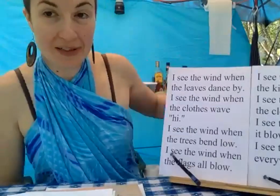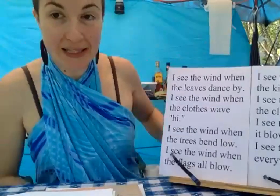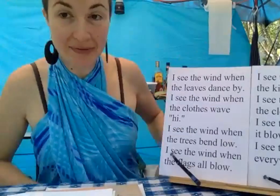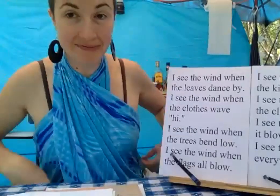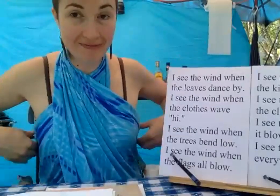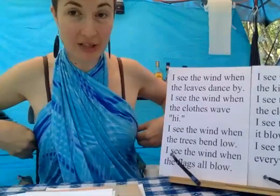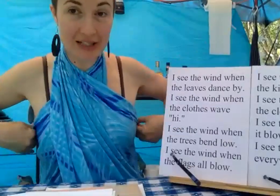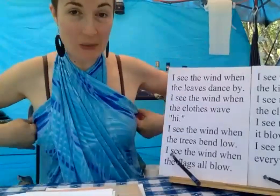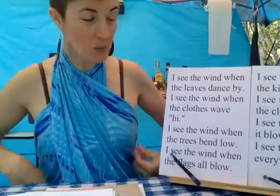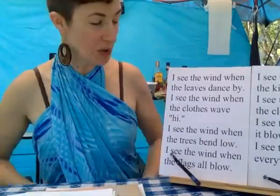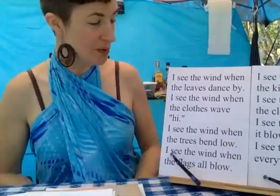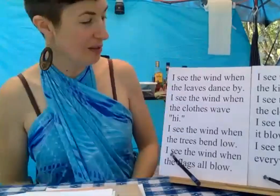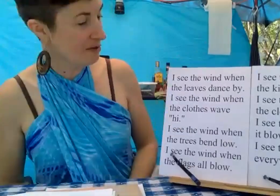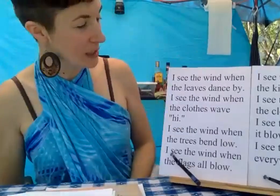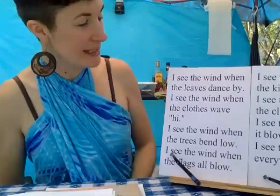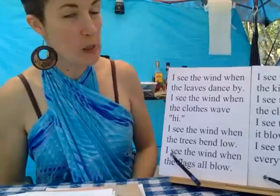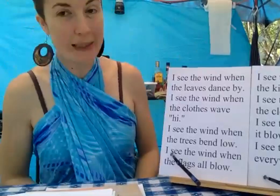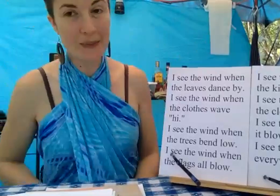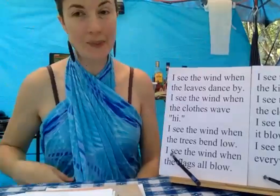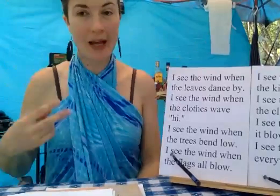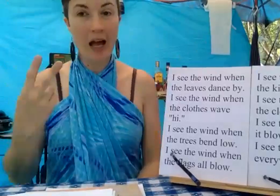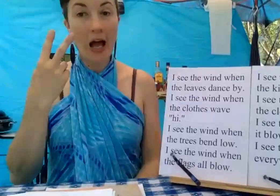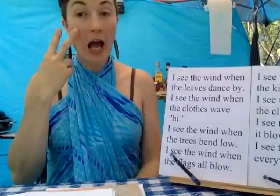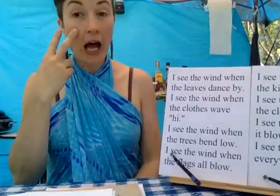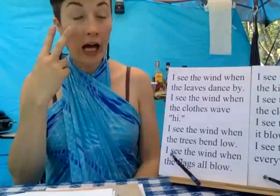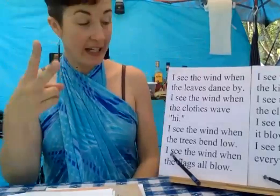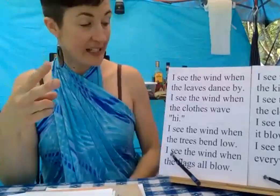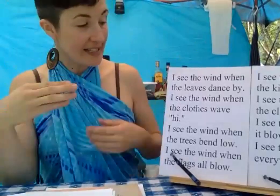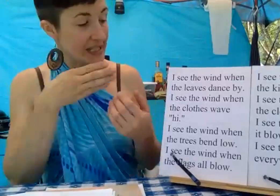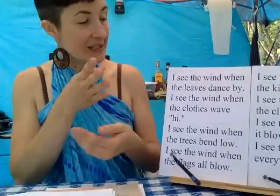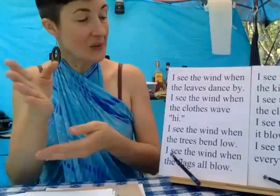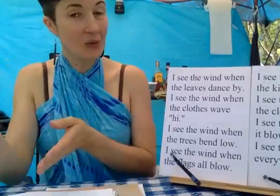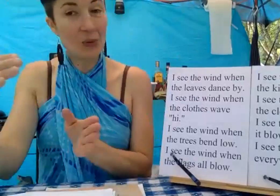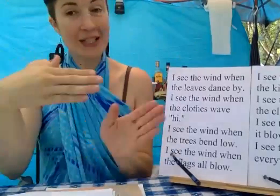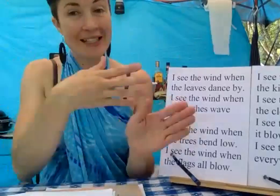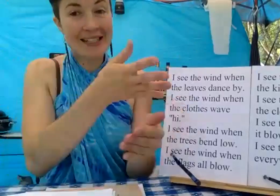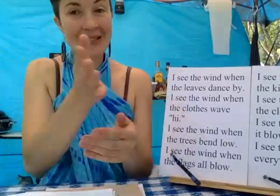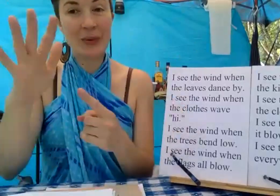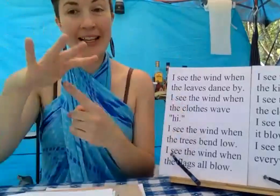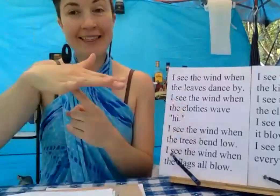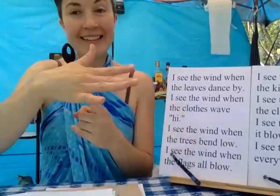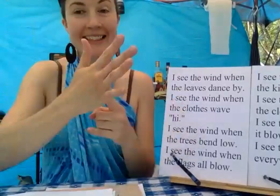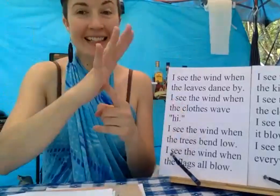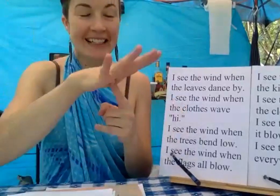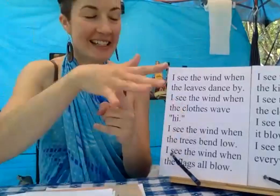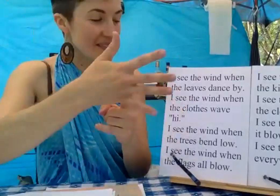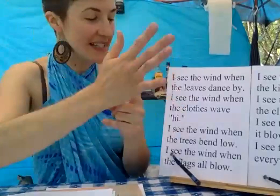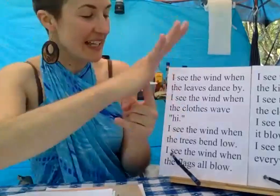Lots of verses. We'll go through it very slowly. I see the wind when the leaves